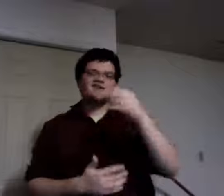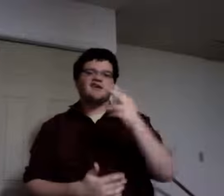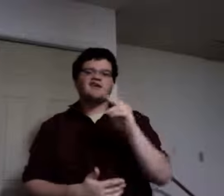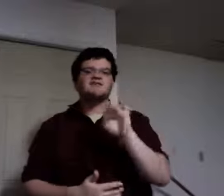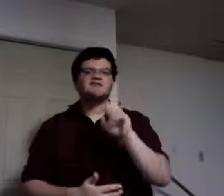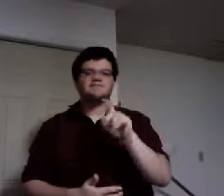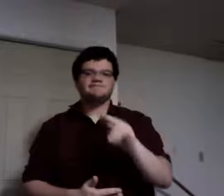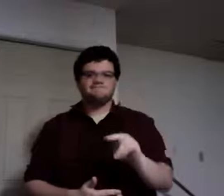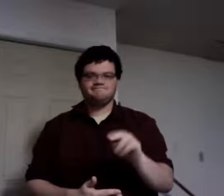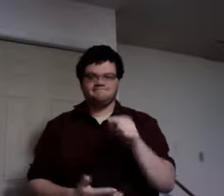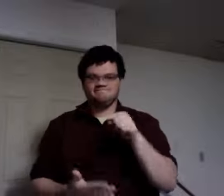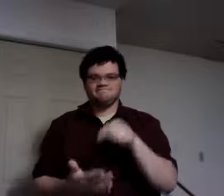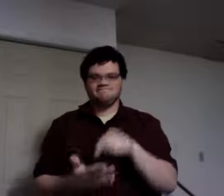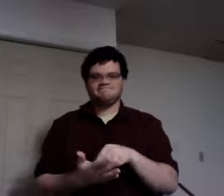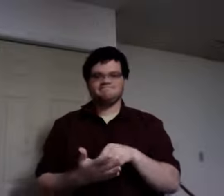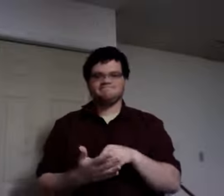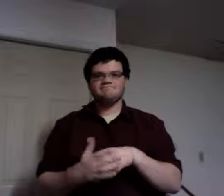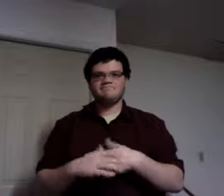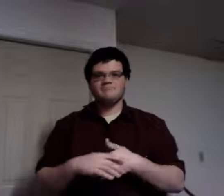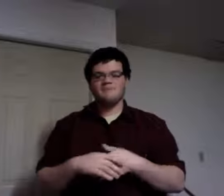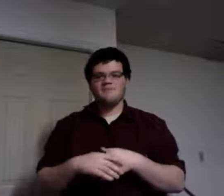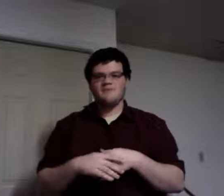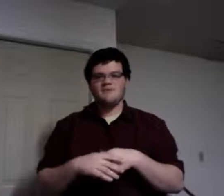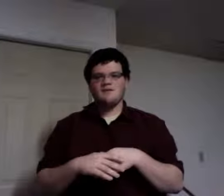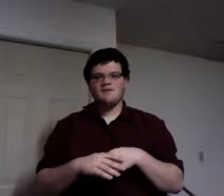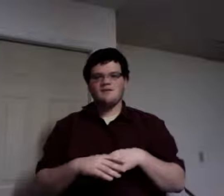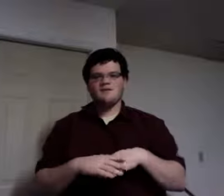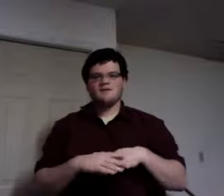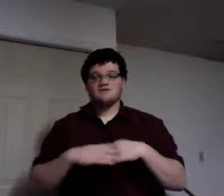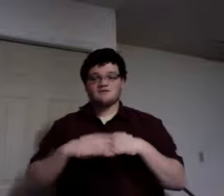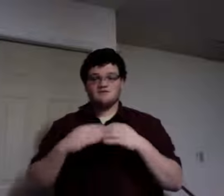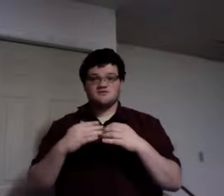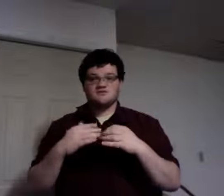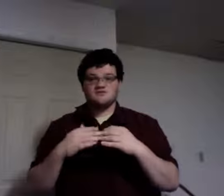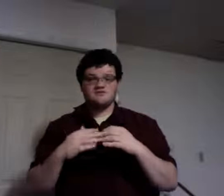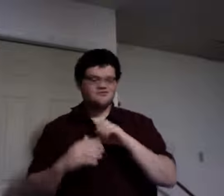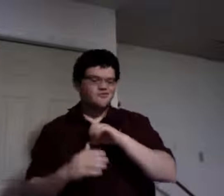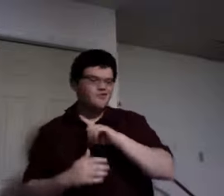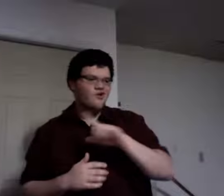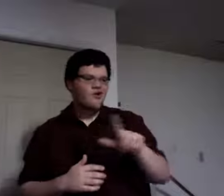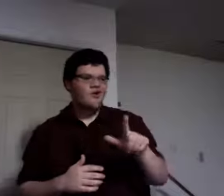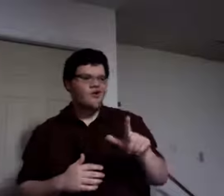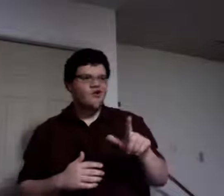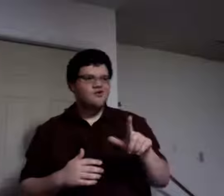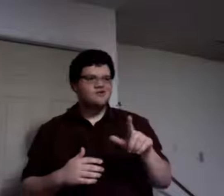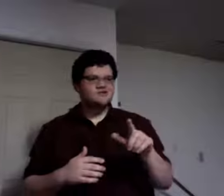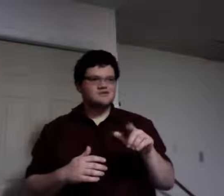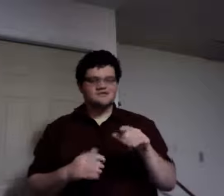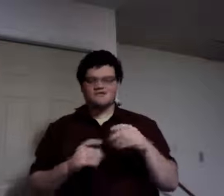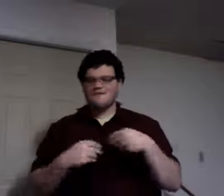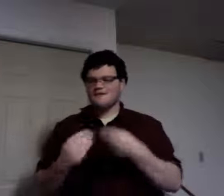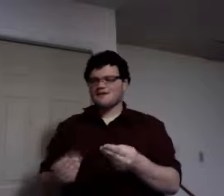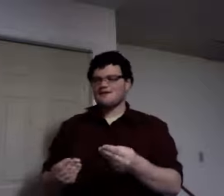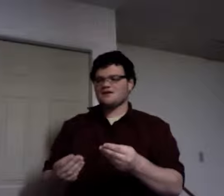molecules trying to get in, providing the pressure for this fusion ignition. Now, what is the hydrogen being